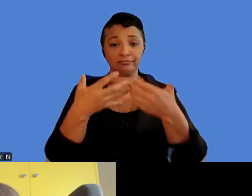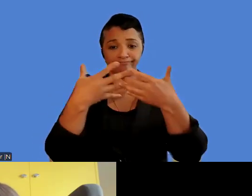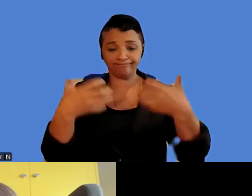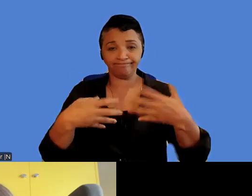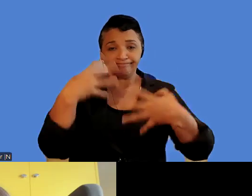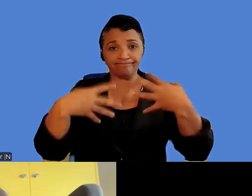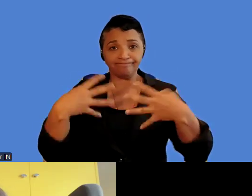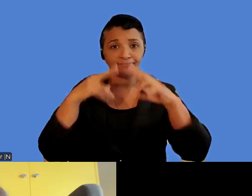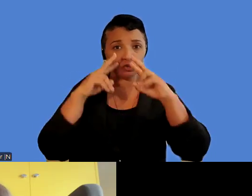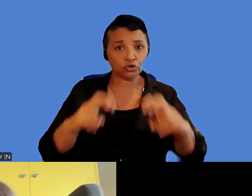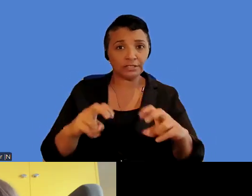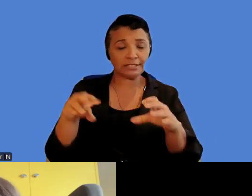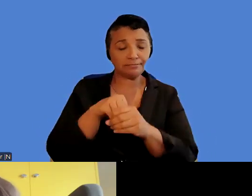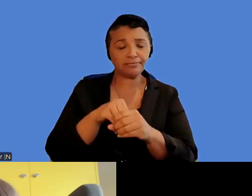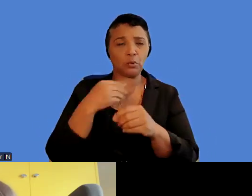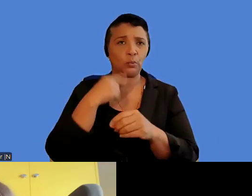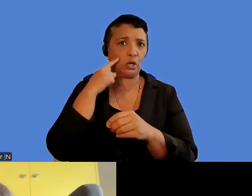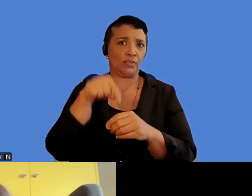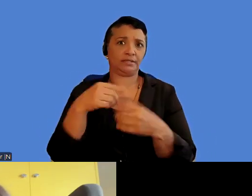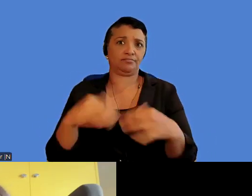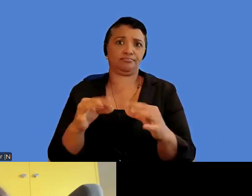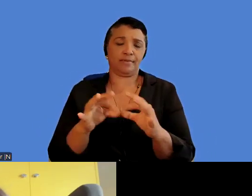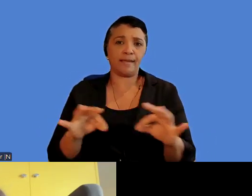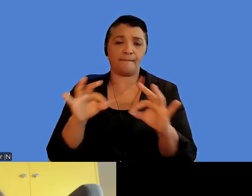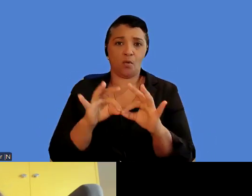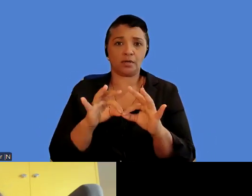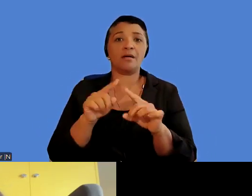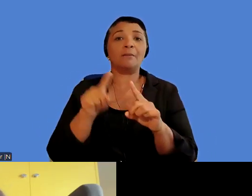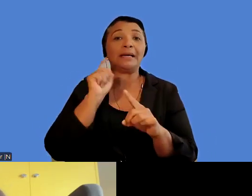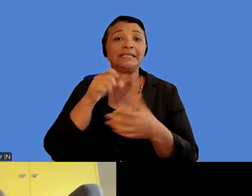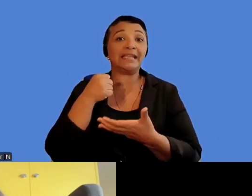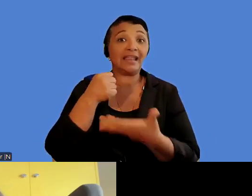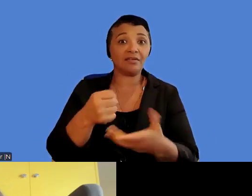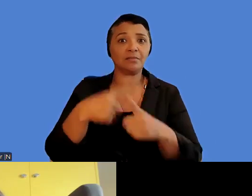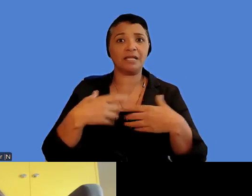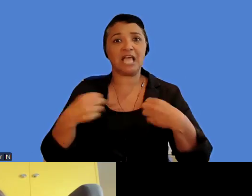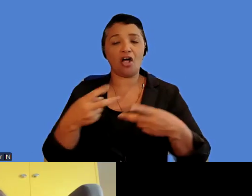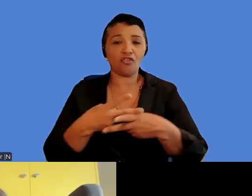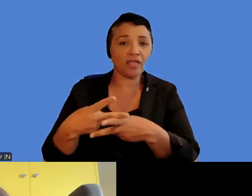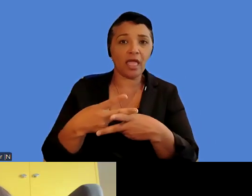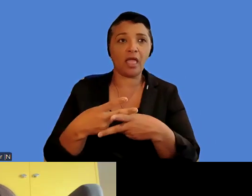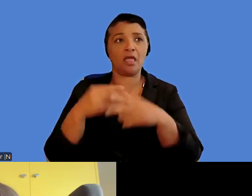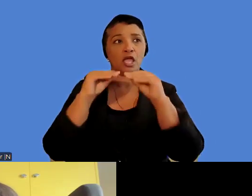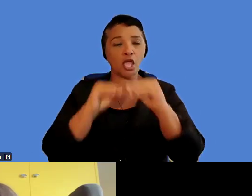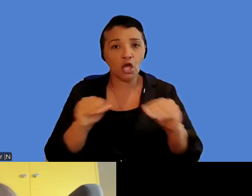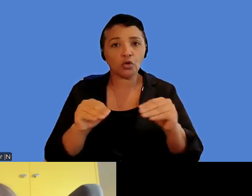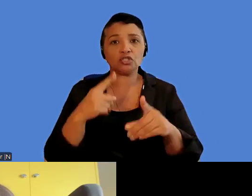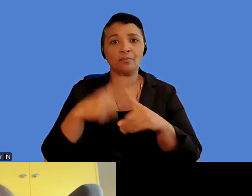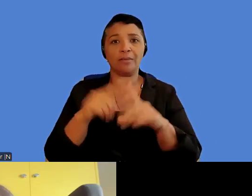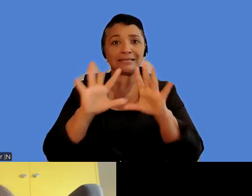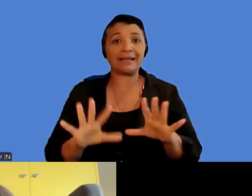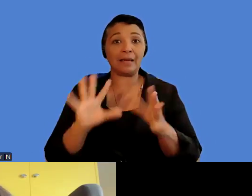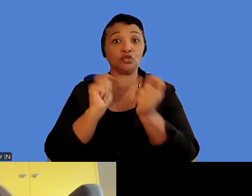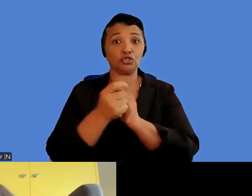and research. We know that these are very important areas, but also around investments in healthcare, education, or inclusion in climate change